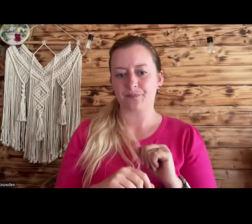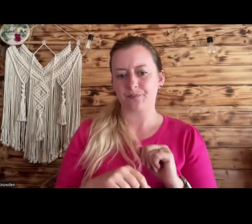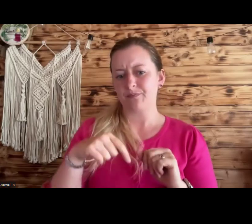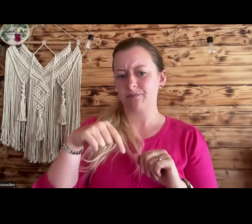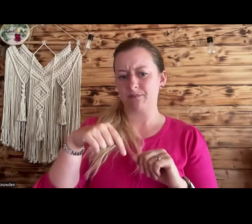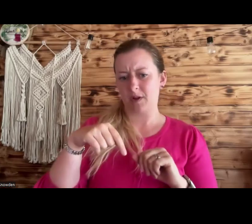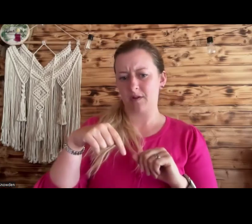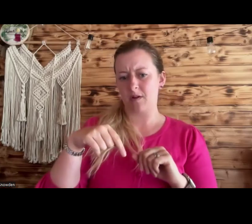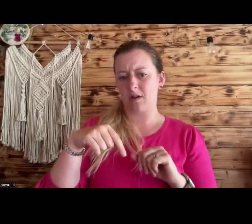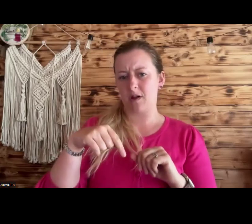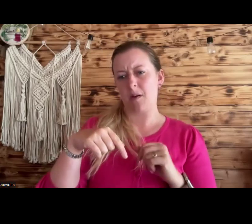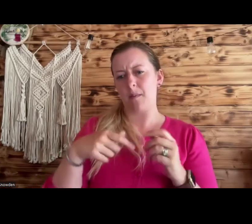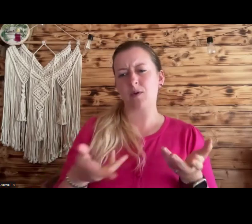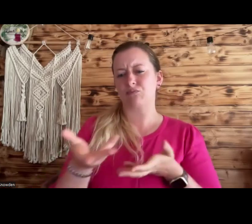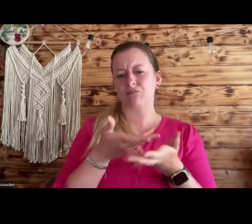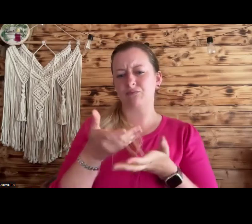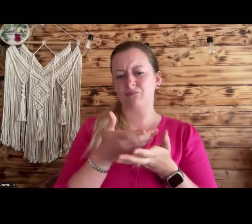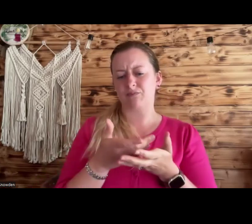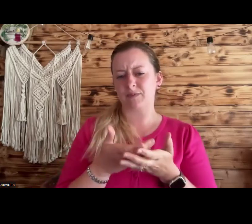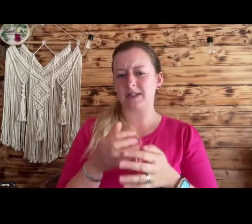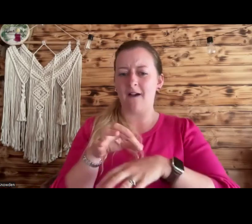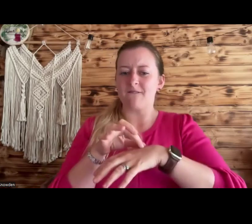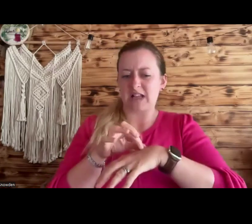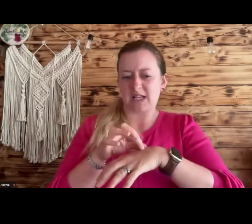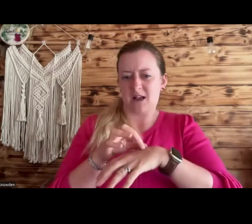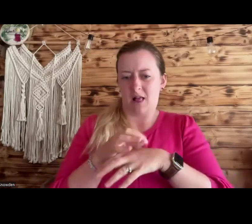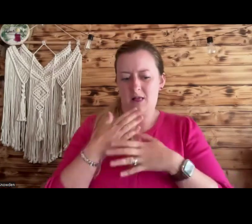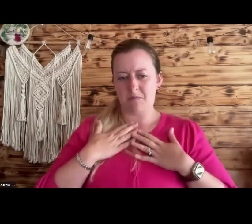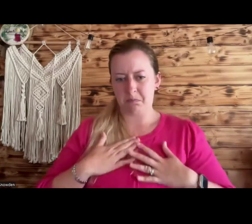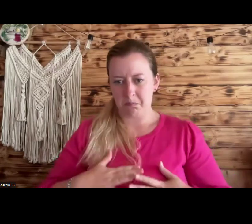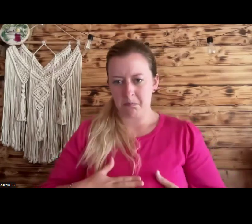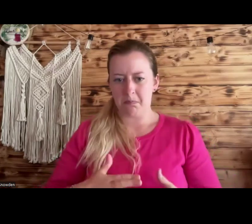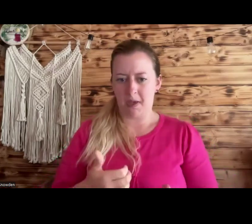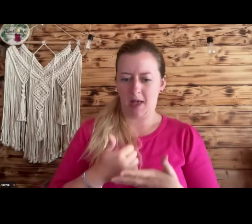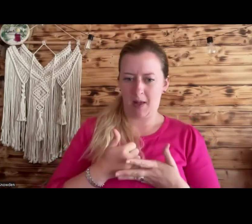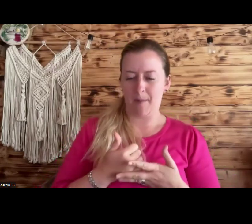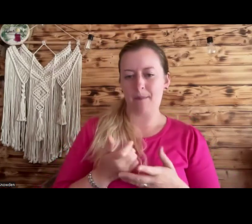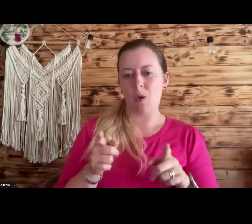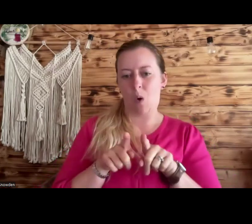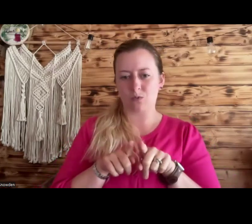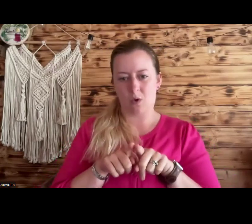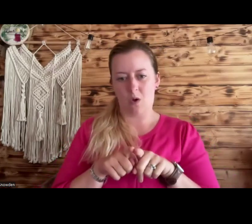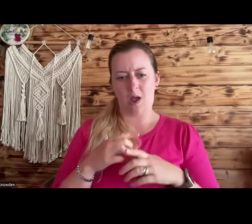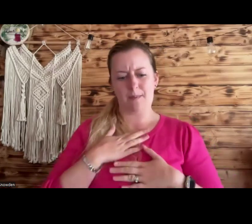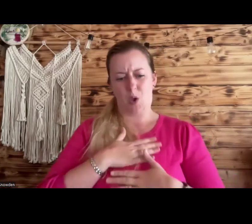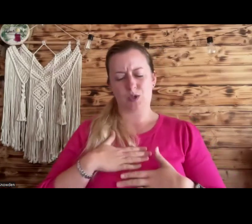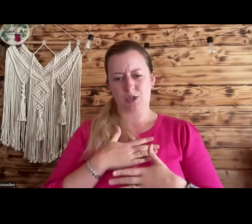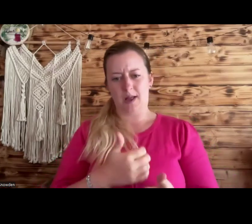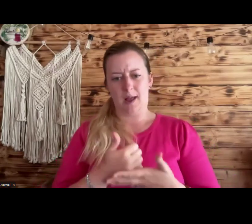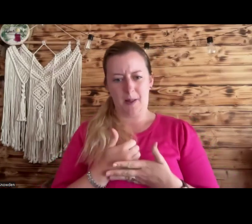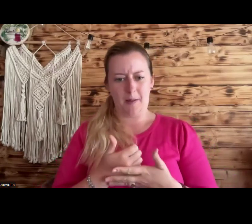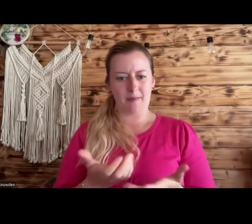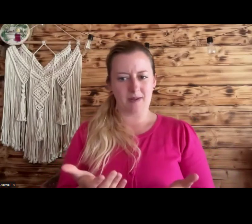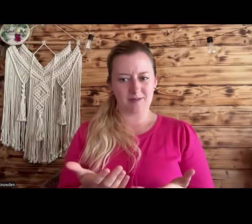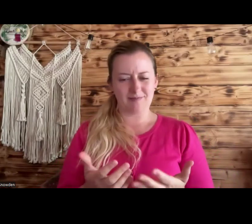it. So I'm intrigued as to what it smells like. It's my first thought.